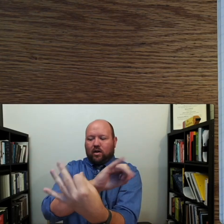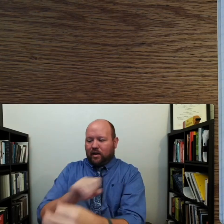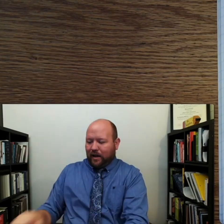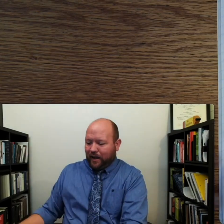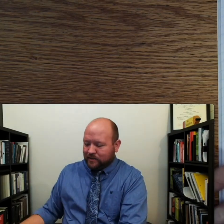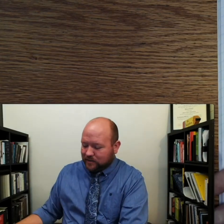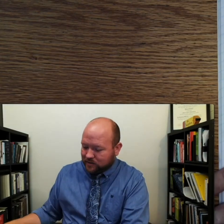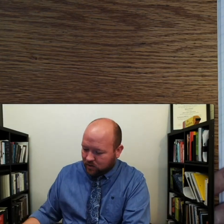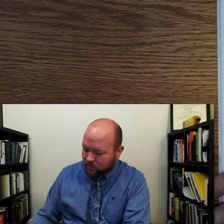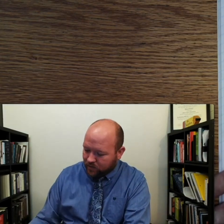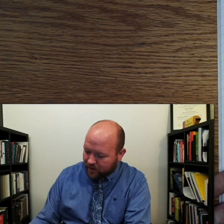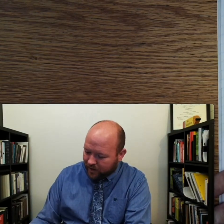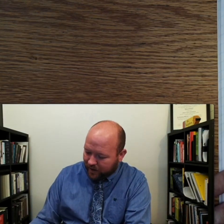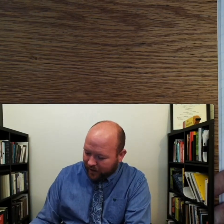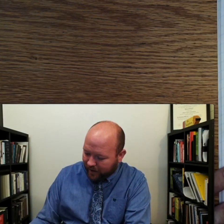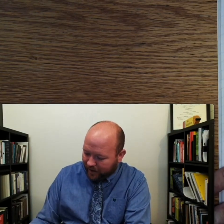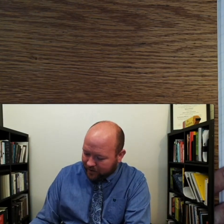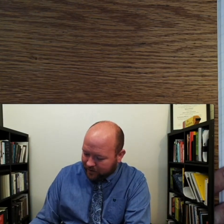Ancestor. Ancestor.